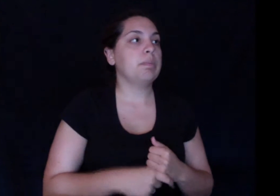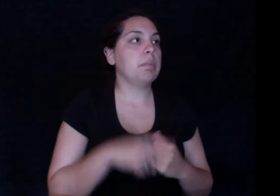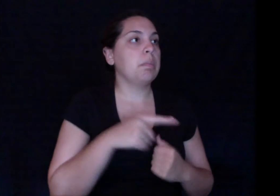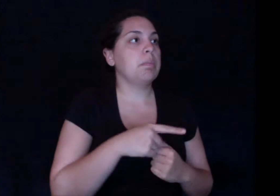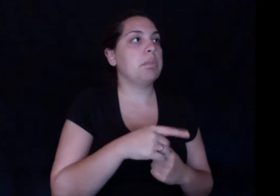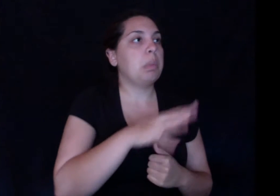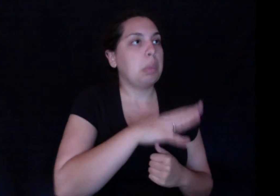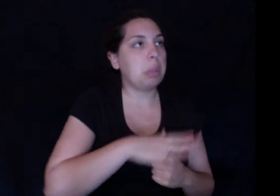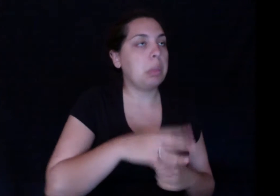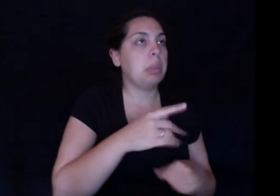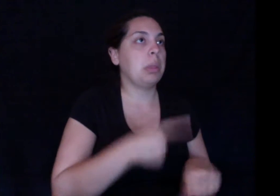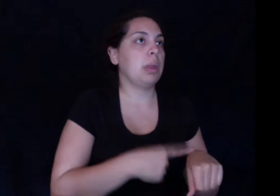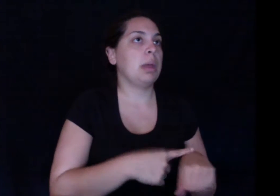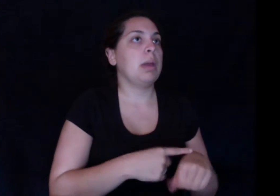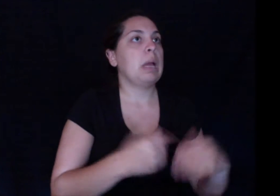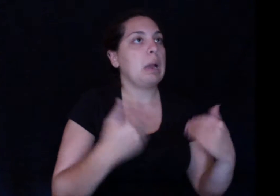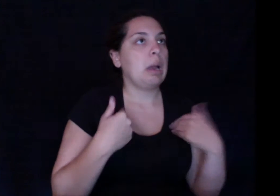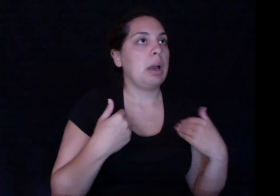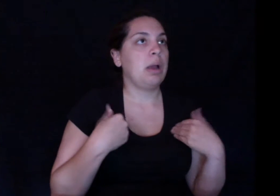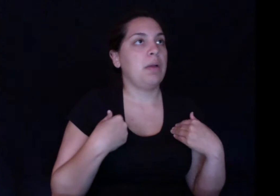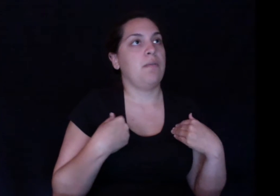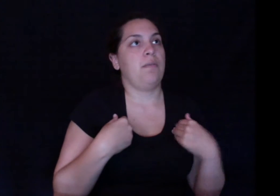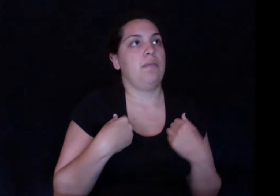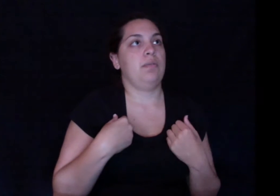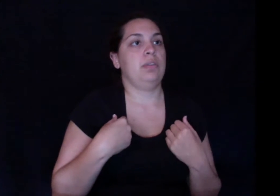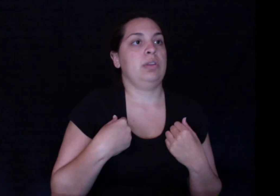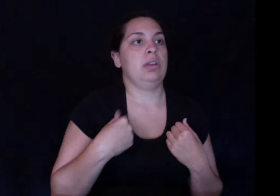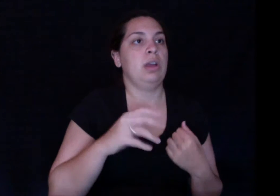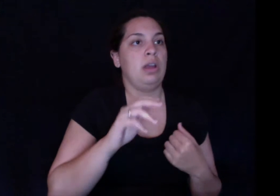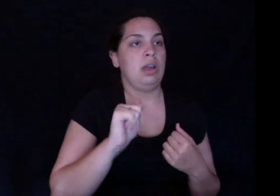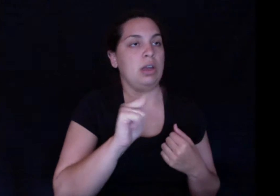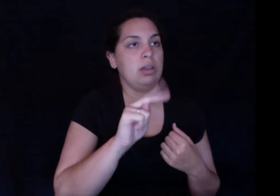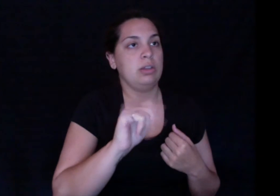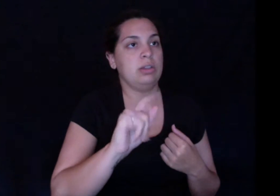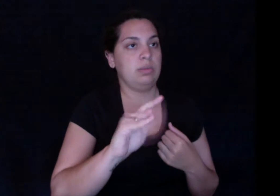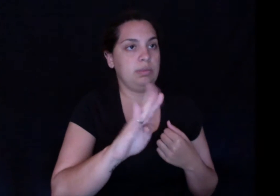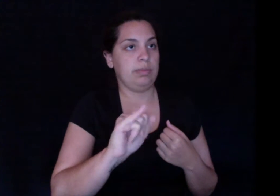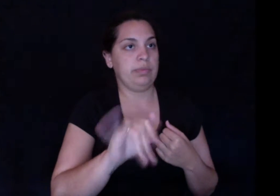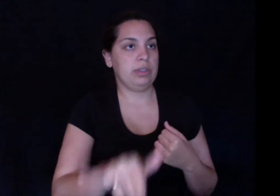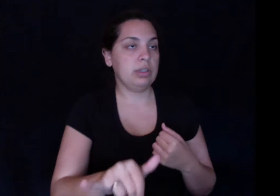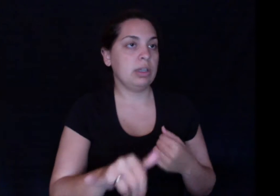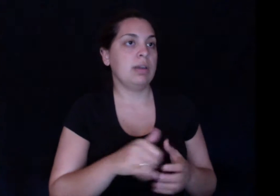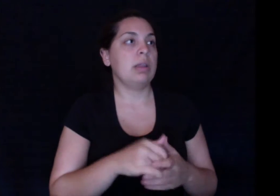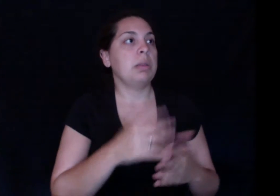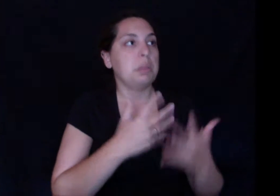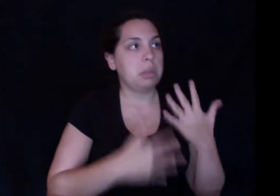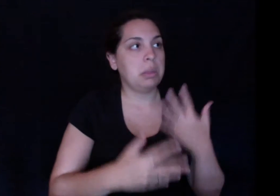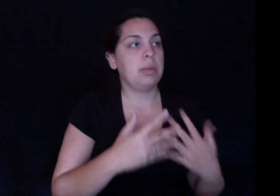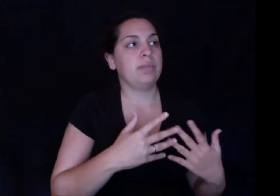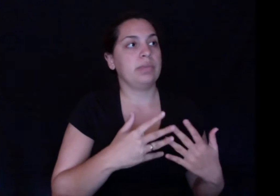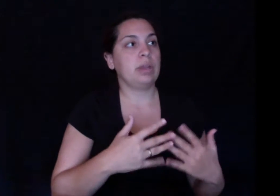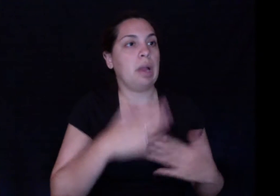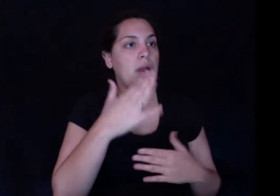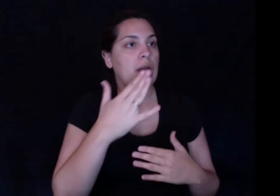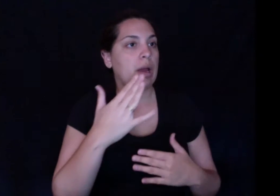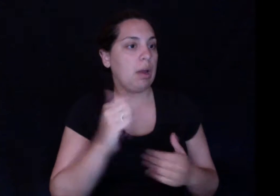the Red Cross recruited a number of male donors who had this anti-D antibody in their blood, had it